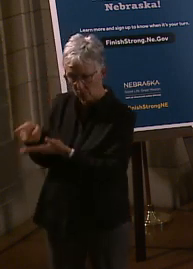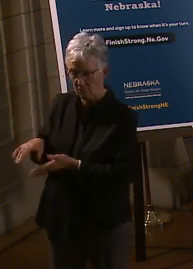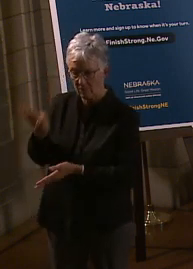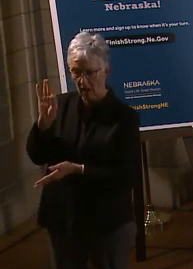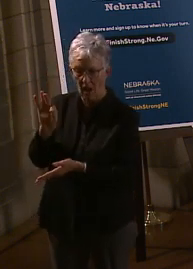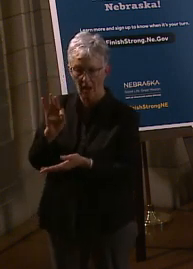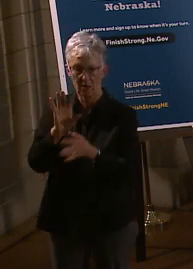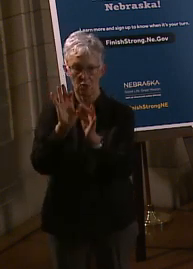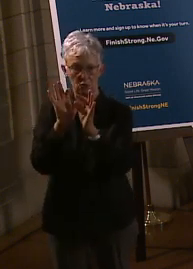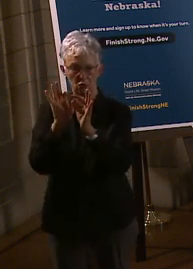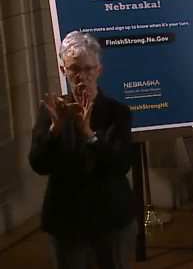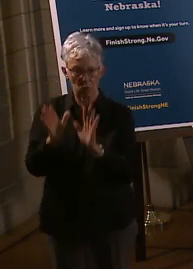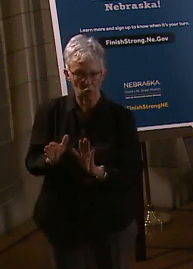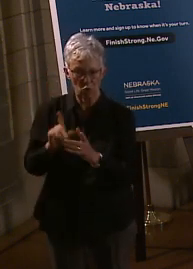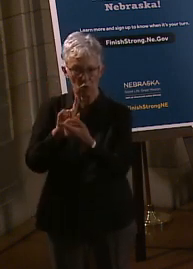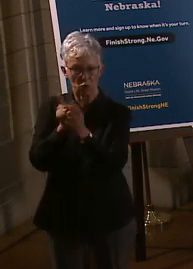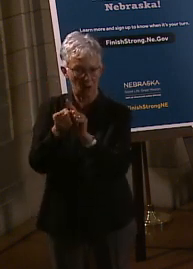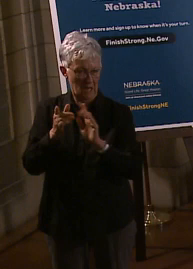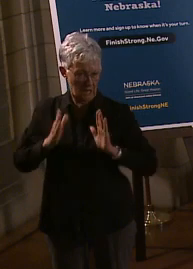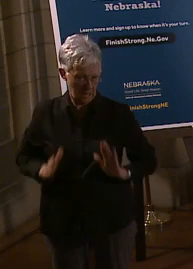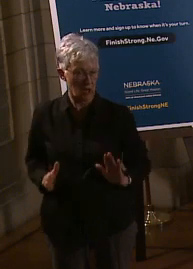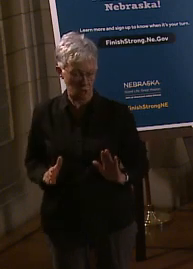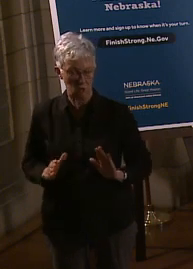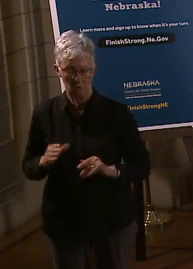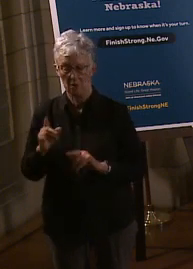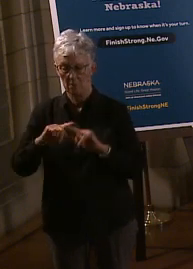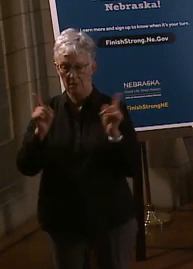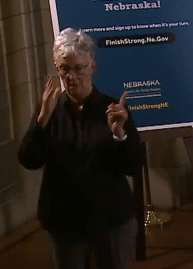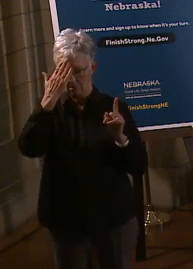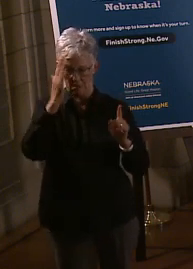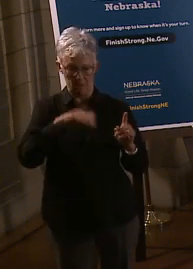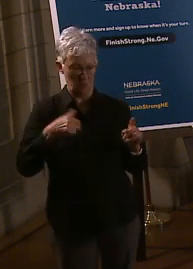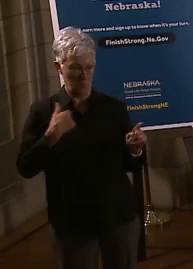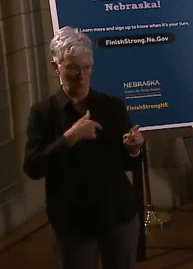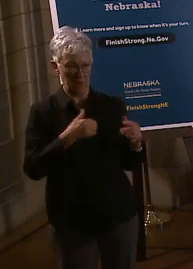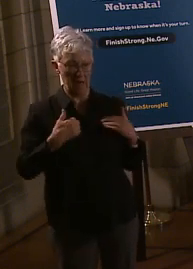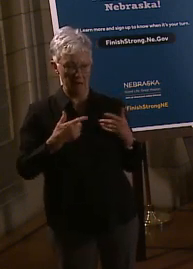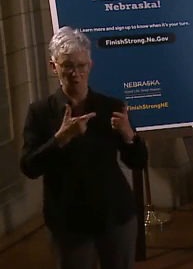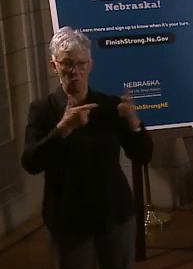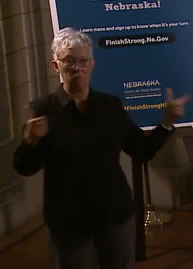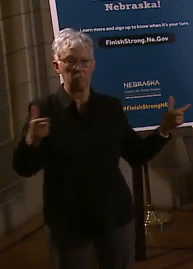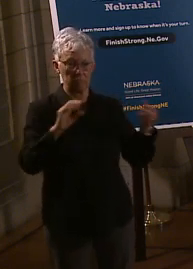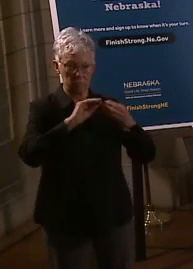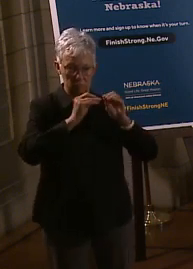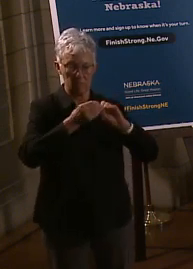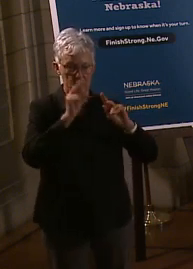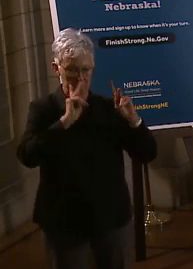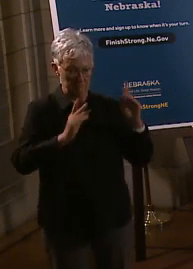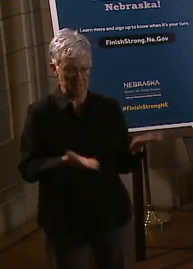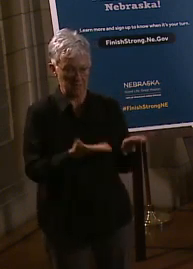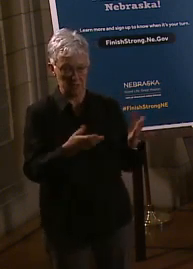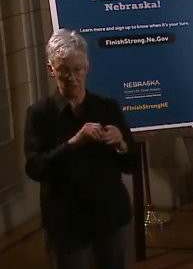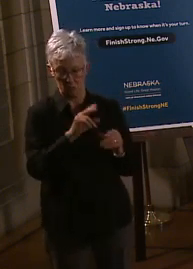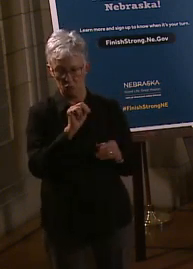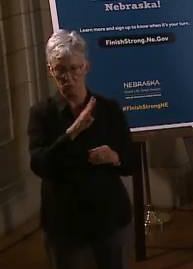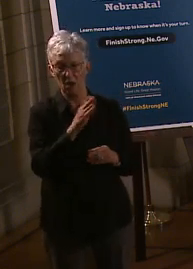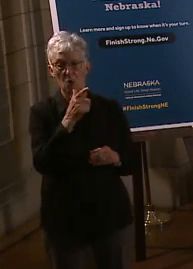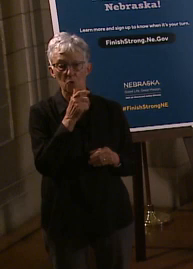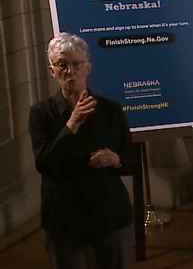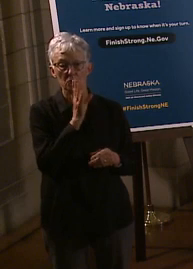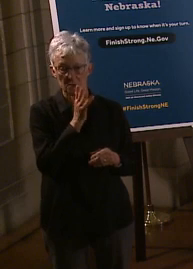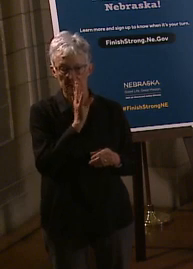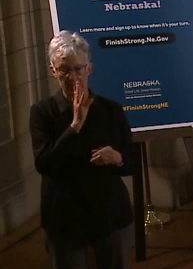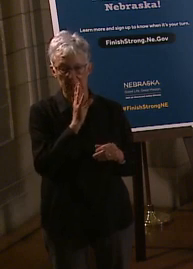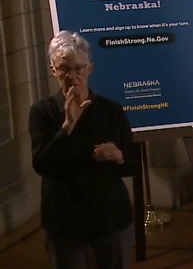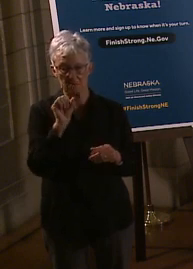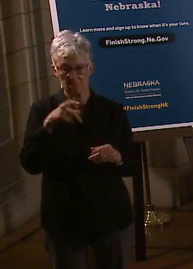well, okay? But I know we have a large Spanish-speaking population, and we wanted to get that out. We delivered that on 2/15 as planned,